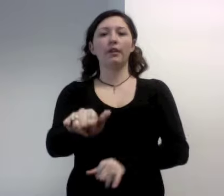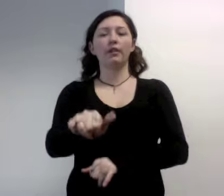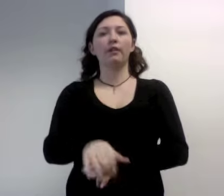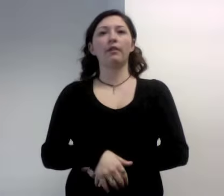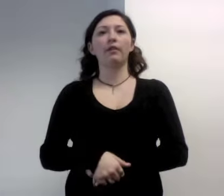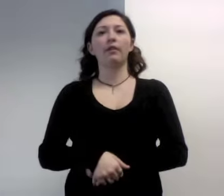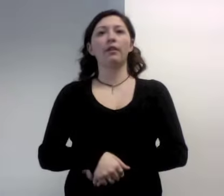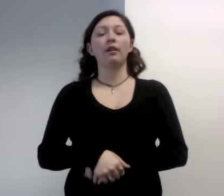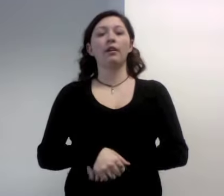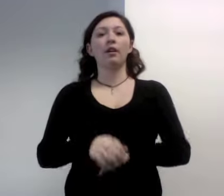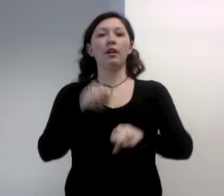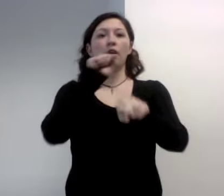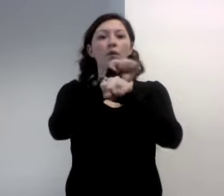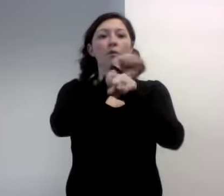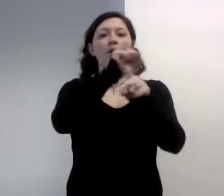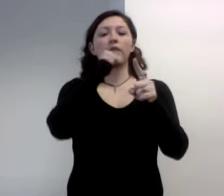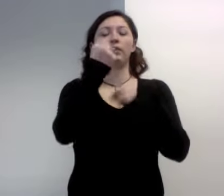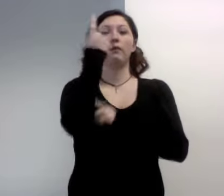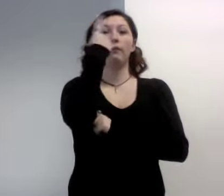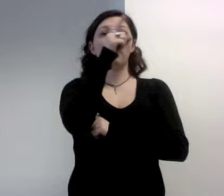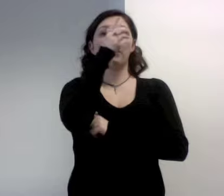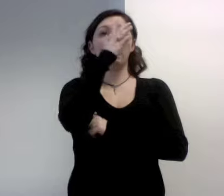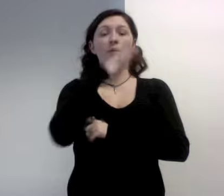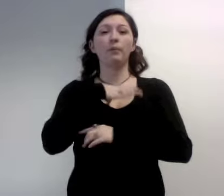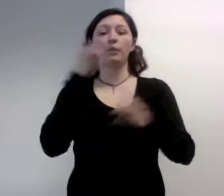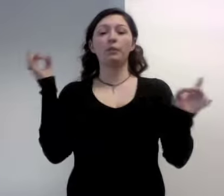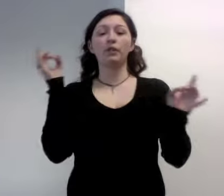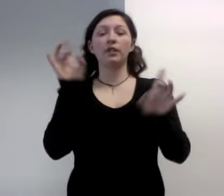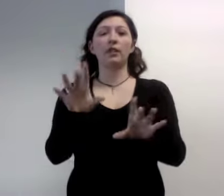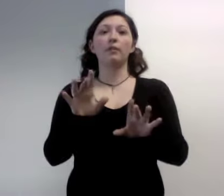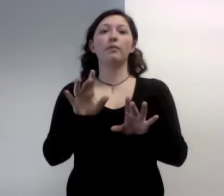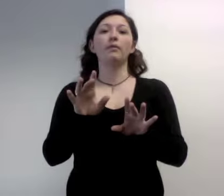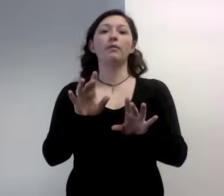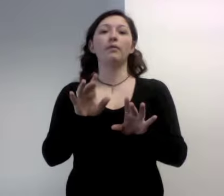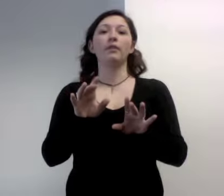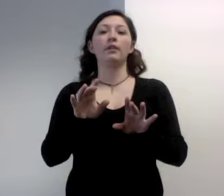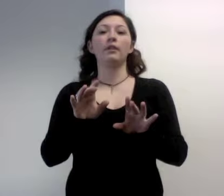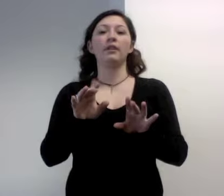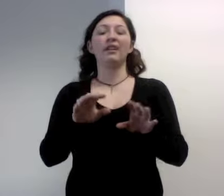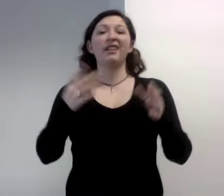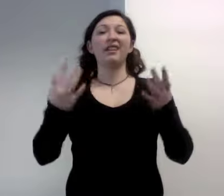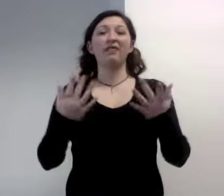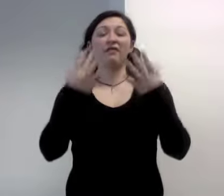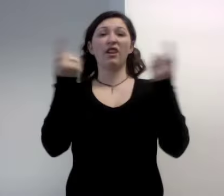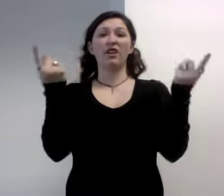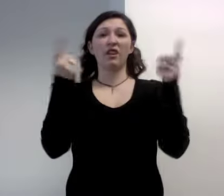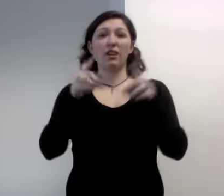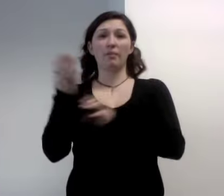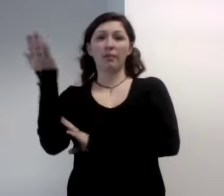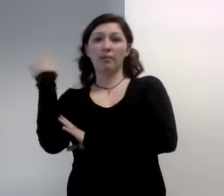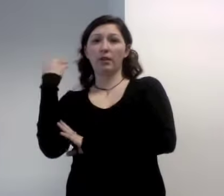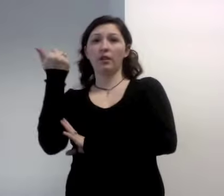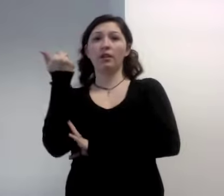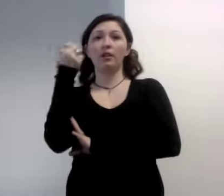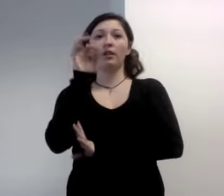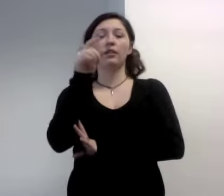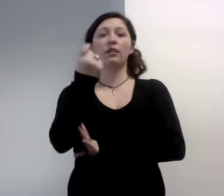conditions for women were also terrible. The Triangle Fire that took place in 1911 ended up